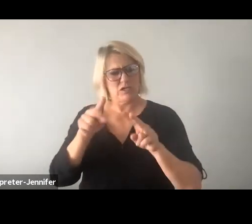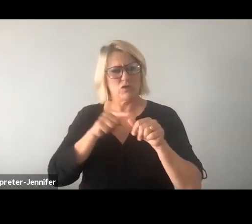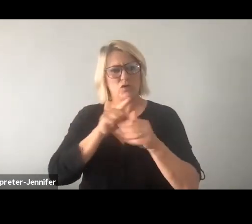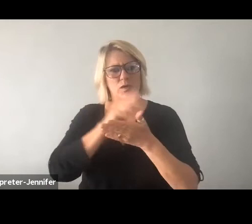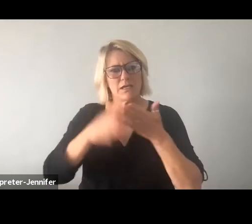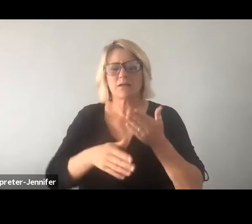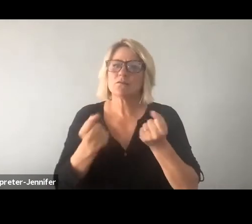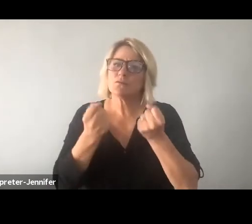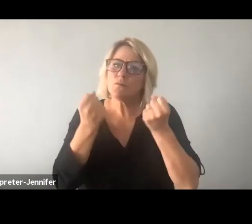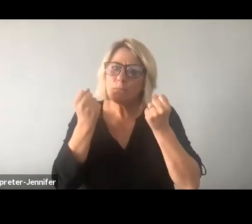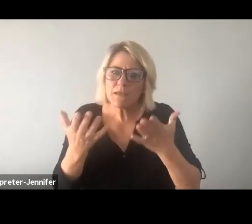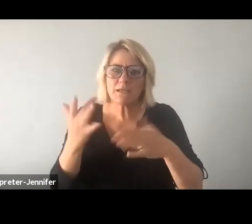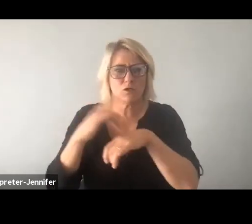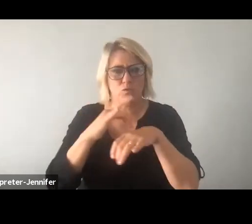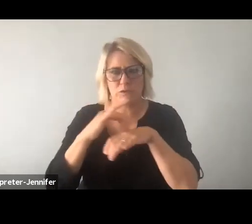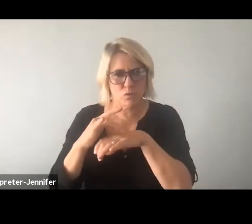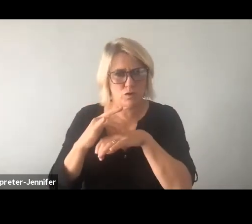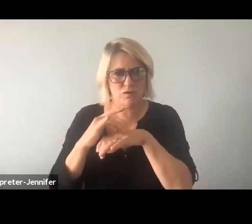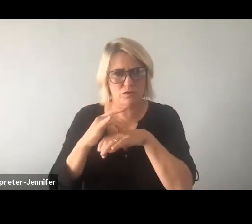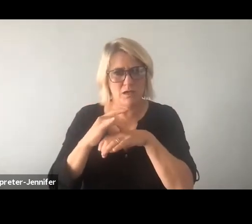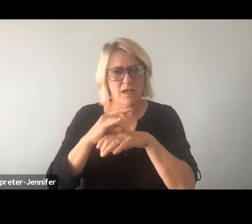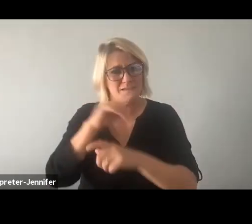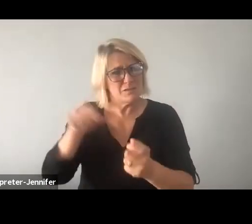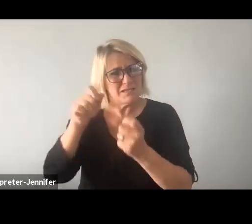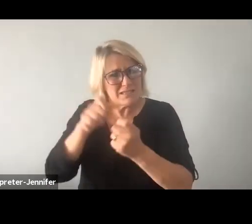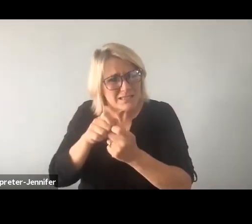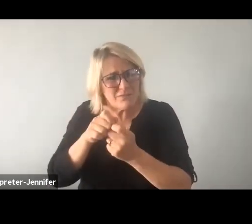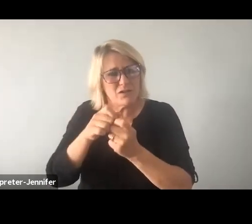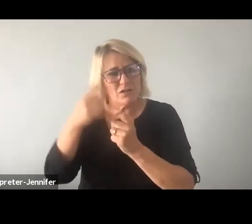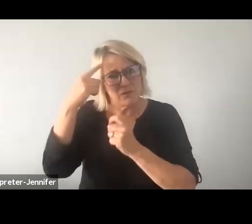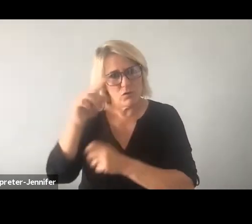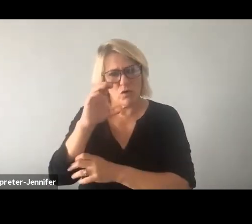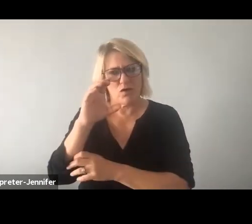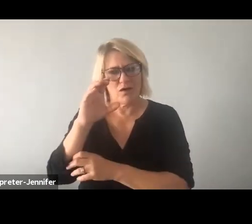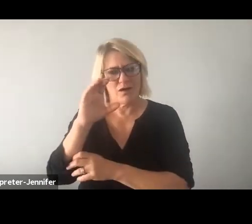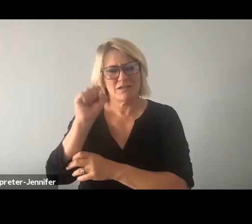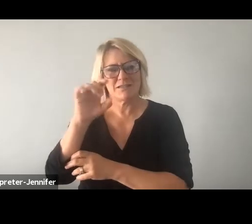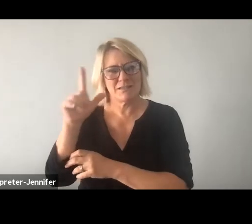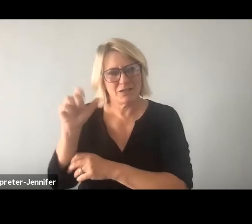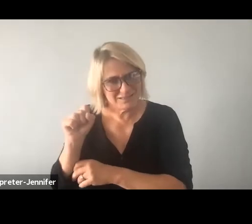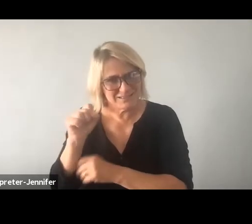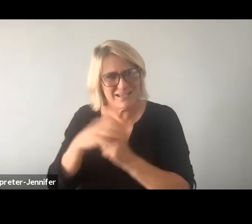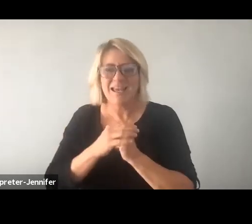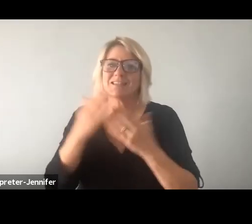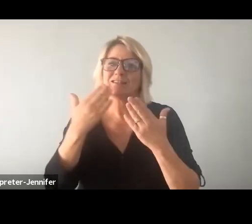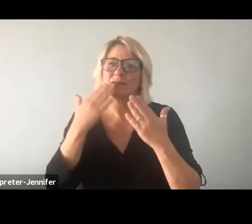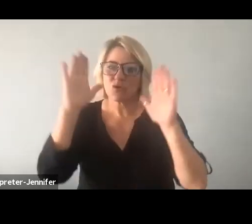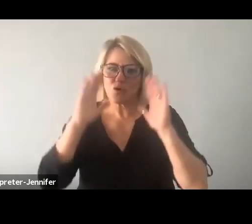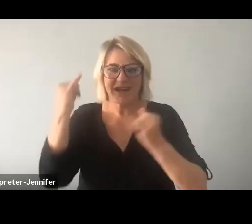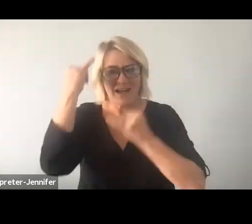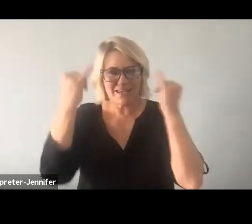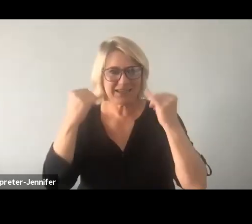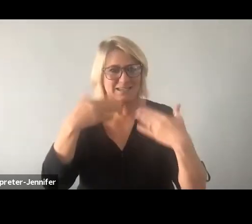are so many resources targeted specifically to SILS and some great ideas and strategies